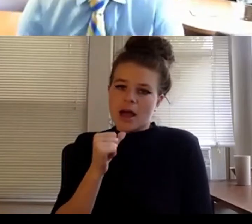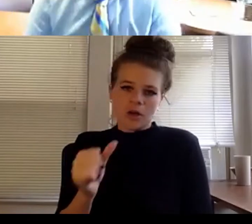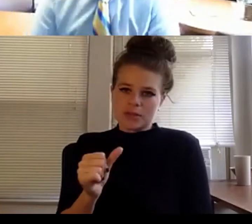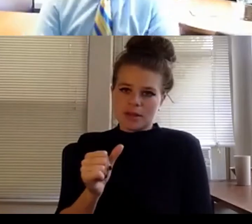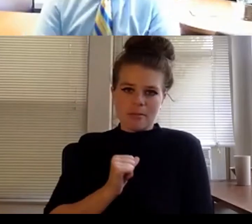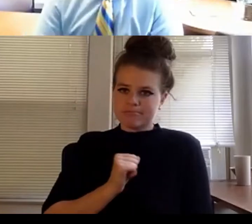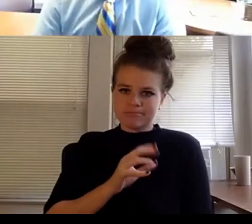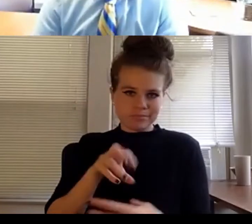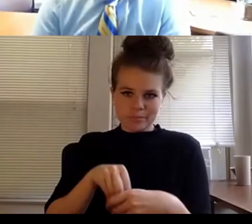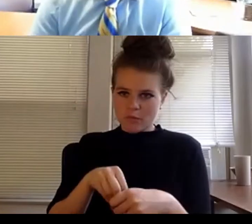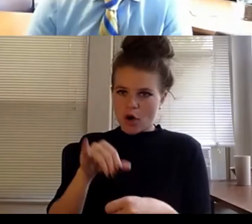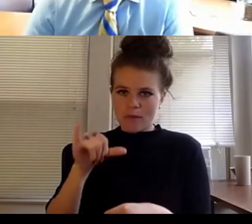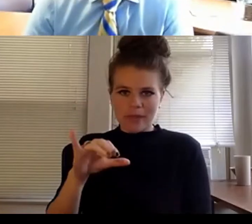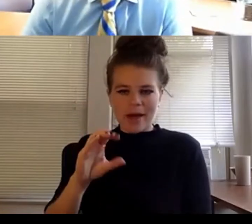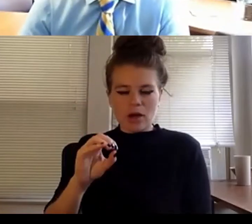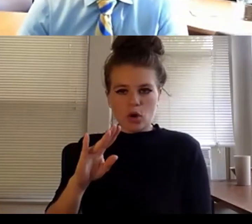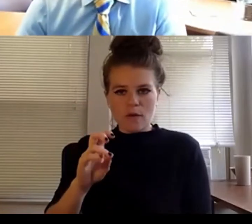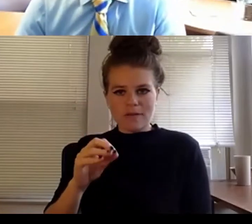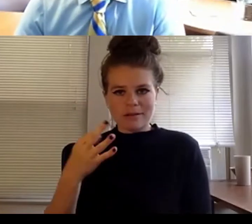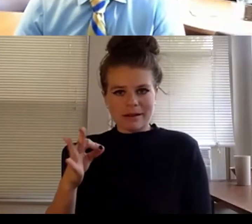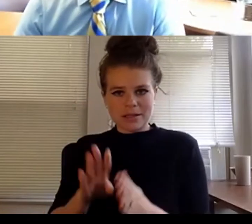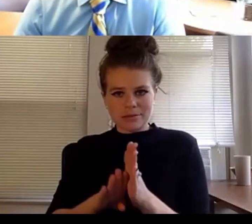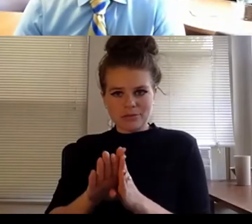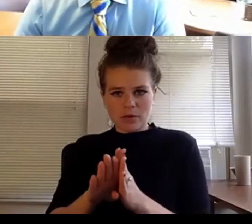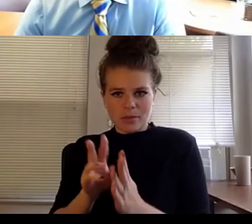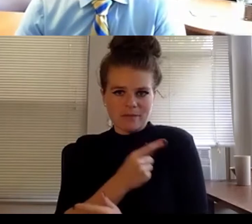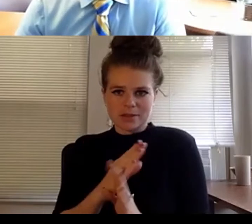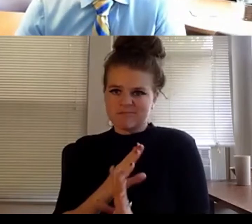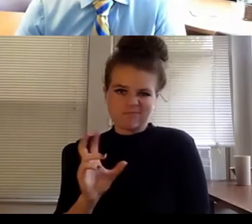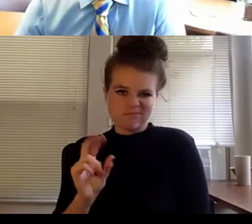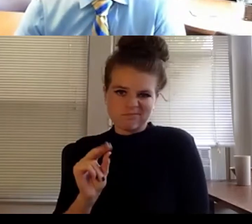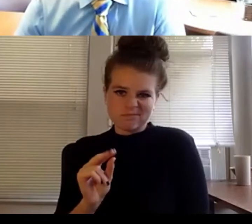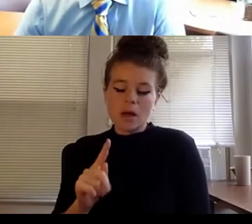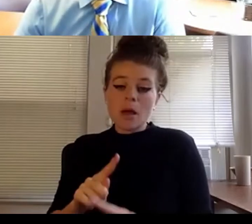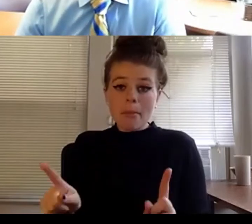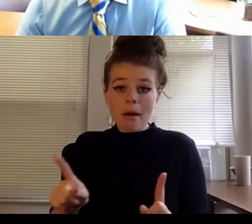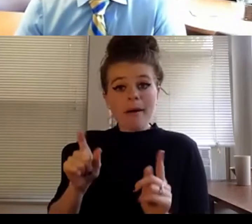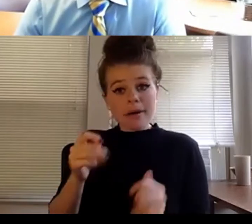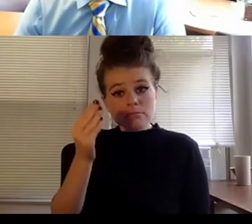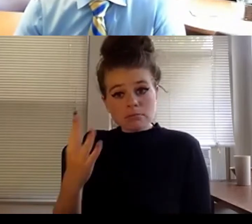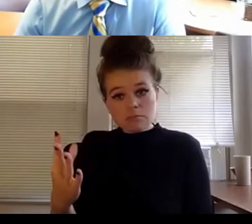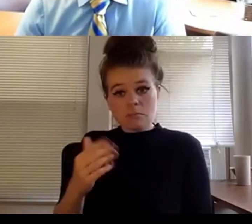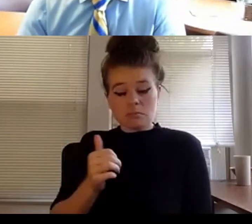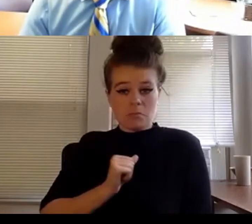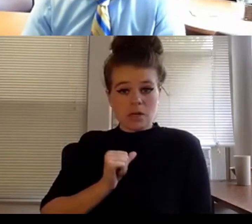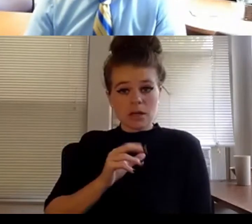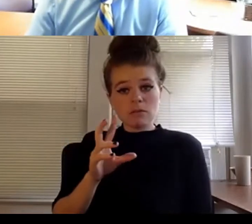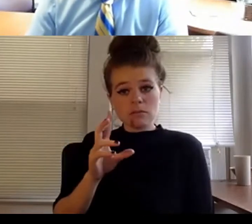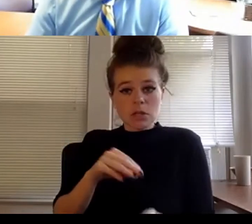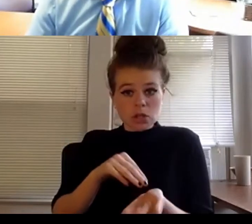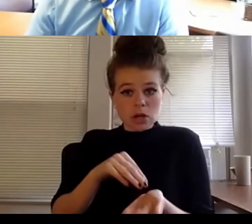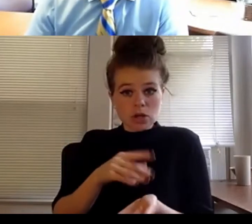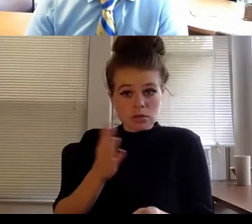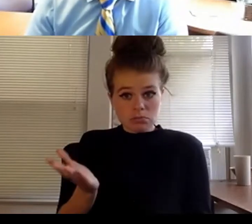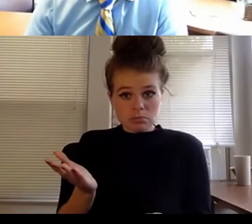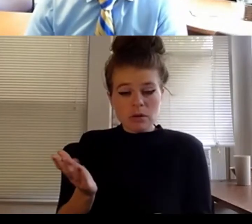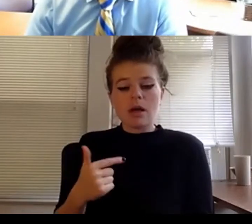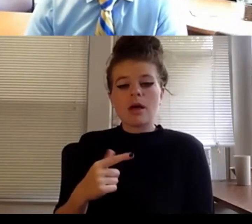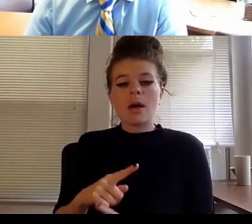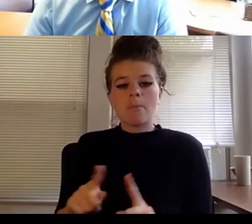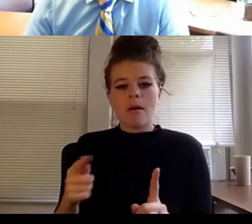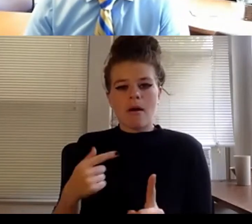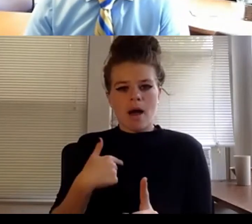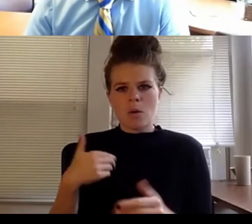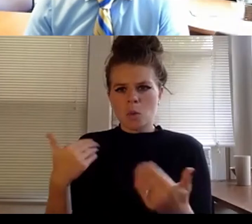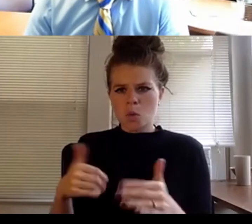in the COVID-19 vaccine development. But I can tell you as a physician, I have been quite